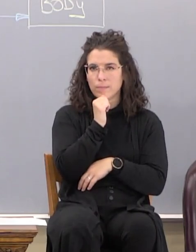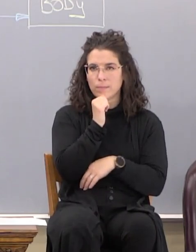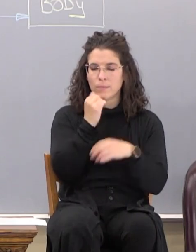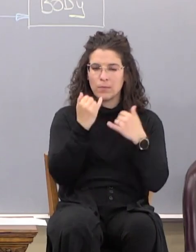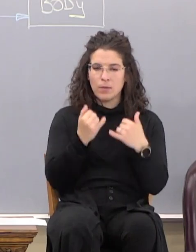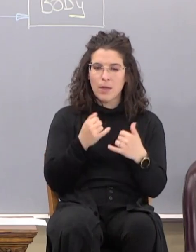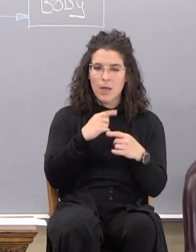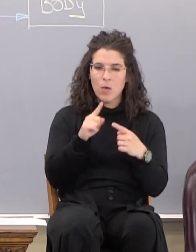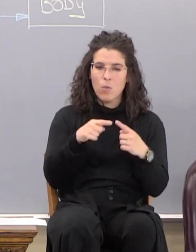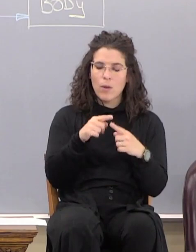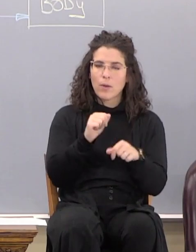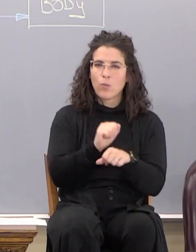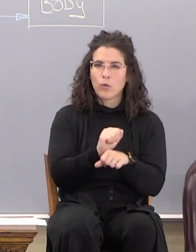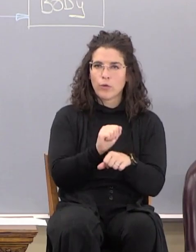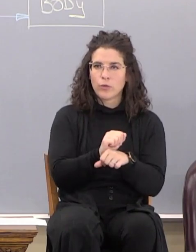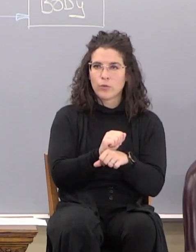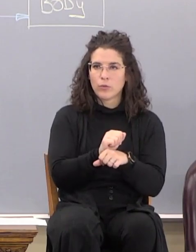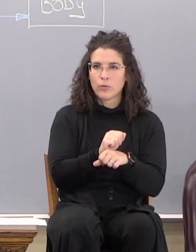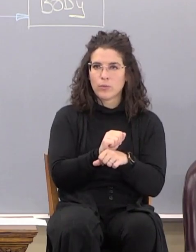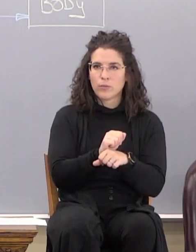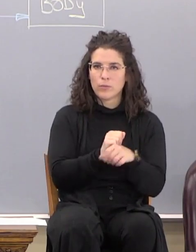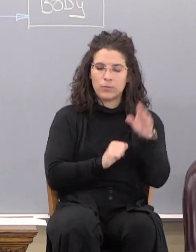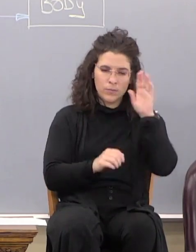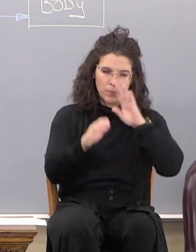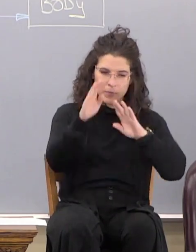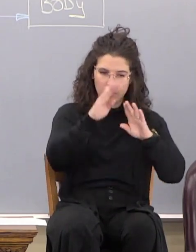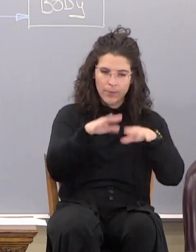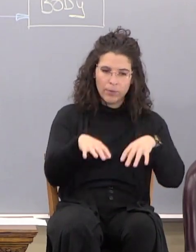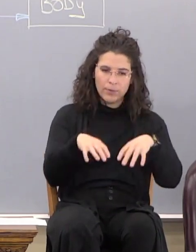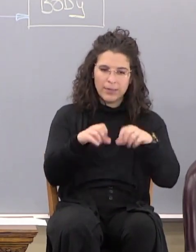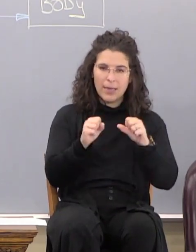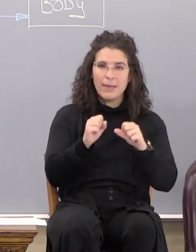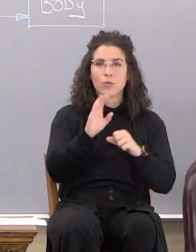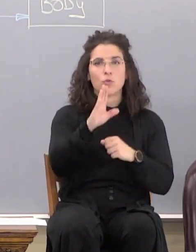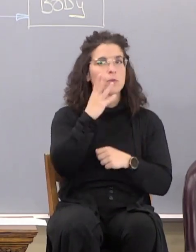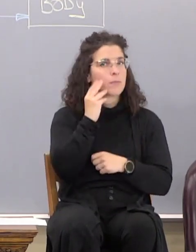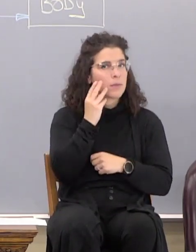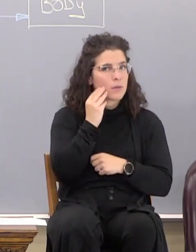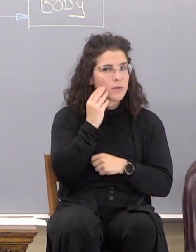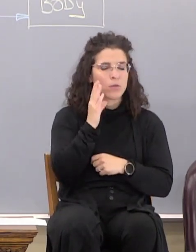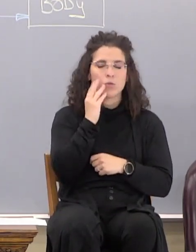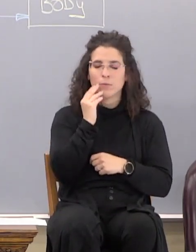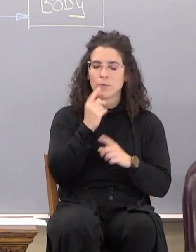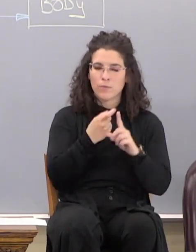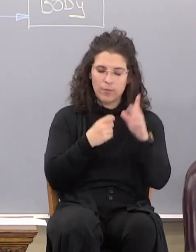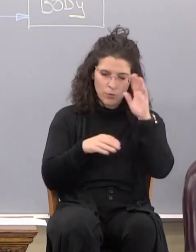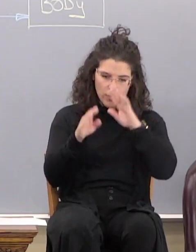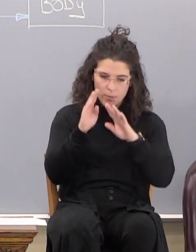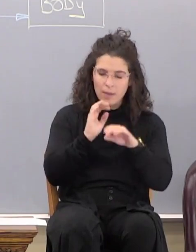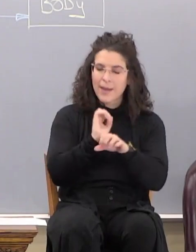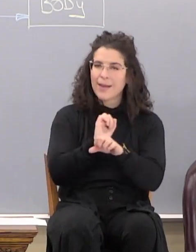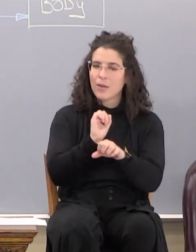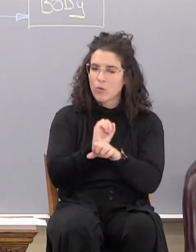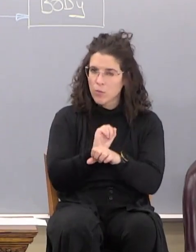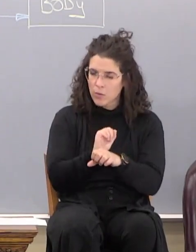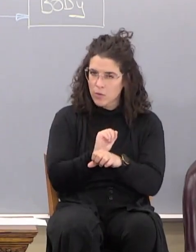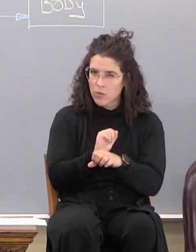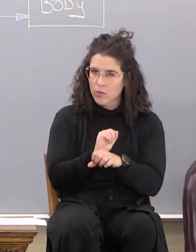when it works, tribulation takes, here's your experience. You're experiencing tribulation. And it